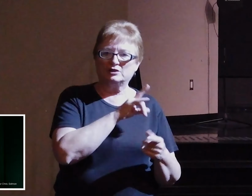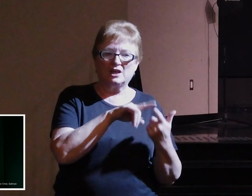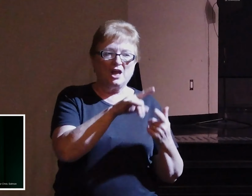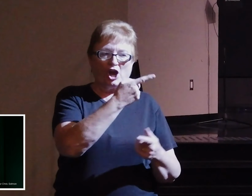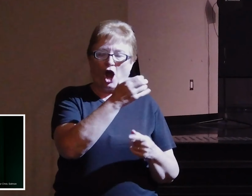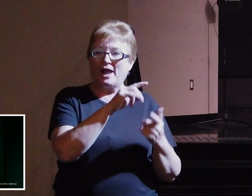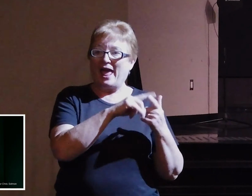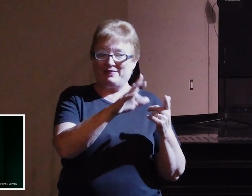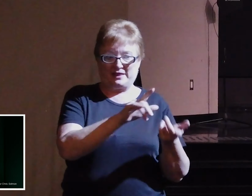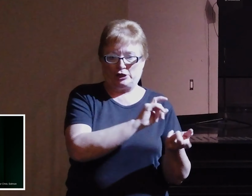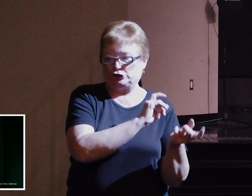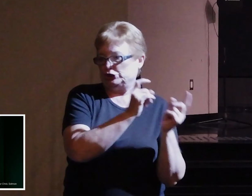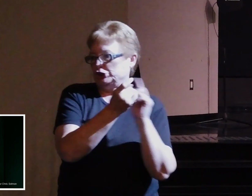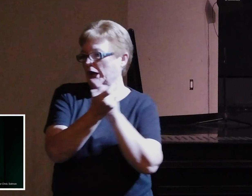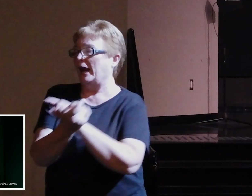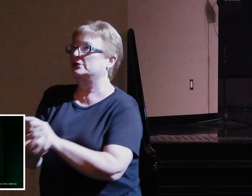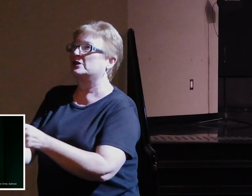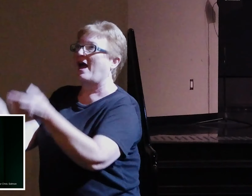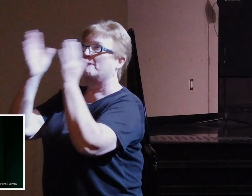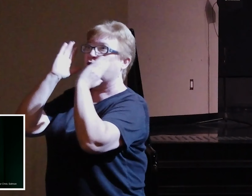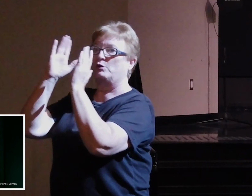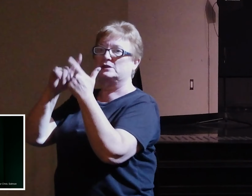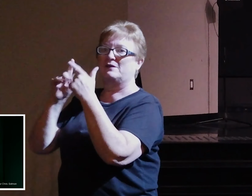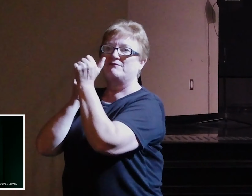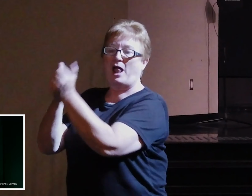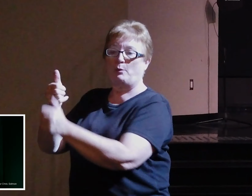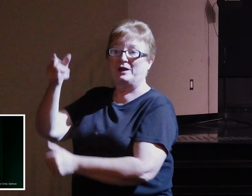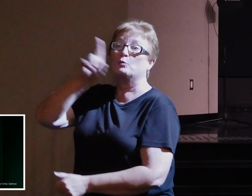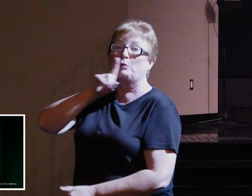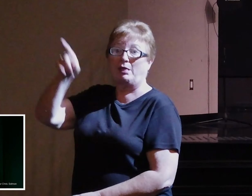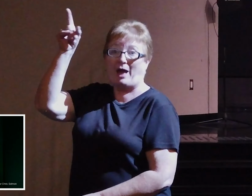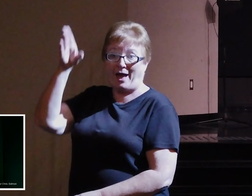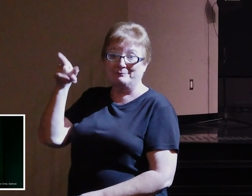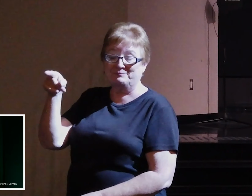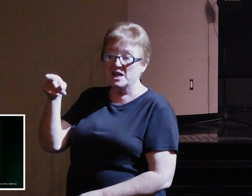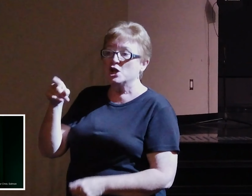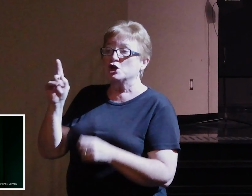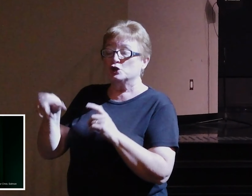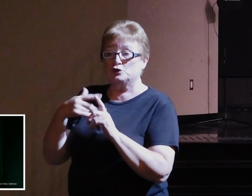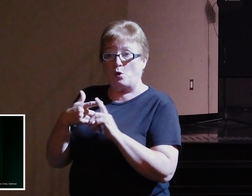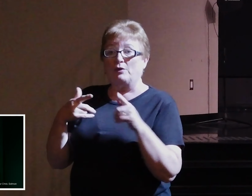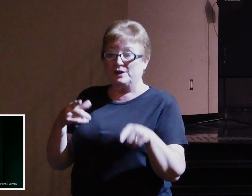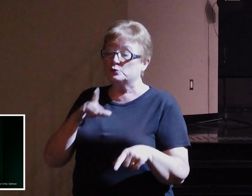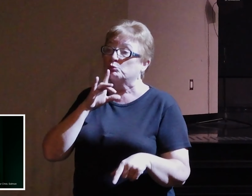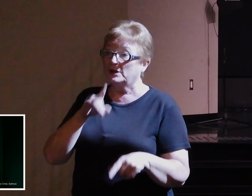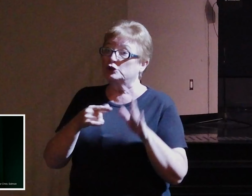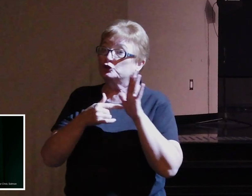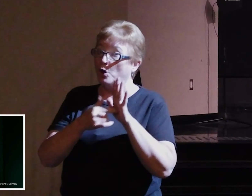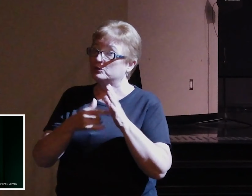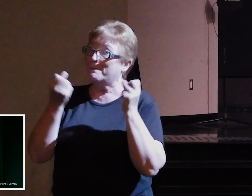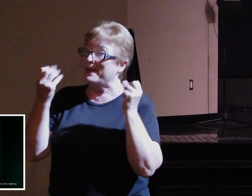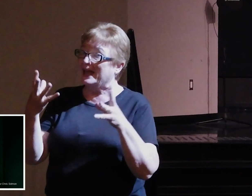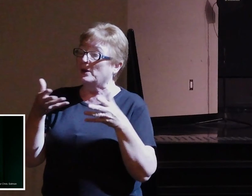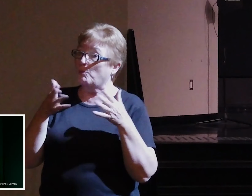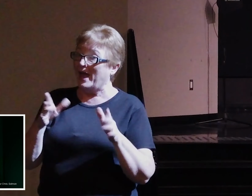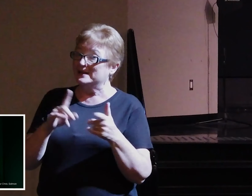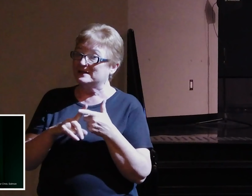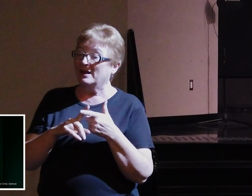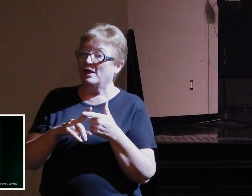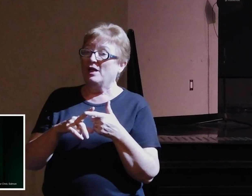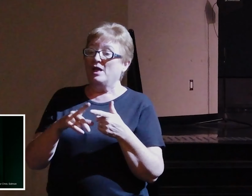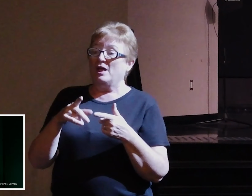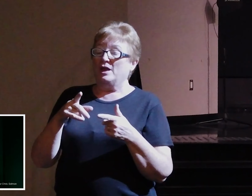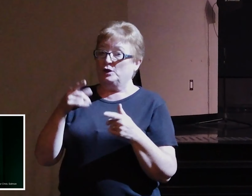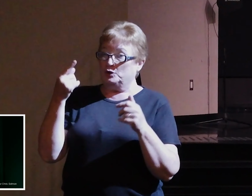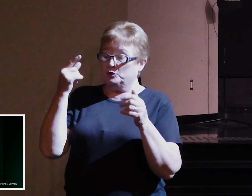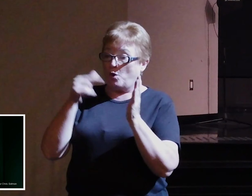lifestyles are very different than what they were before. And this shows itself in so many different ways. Commentators